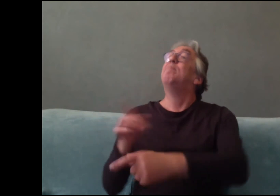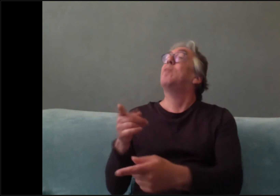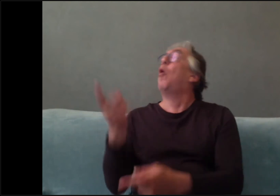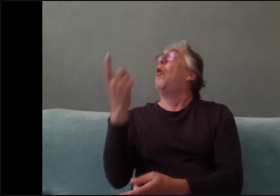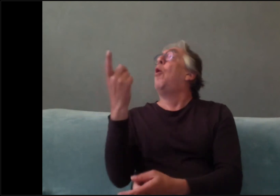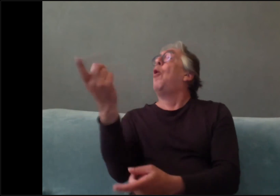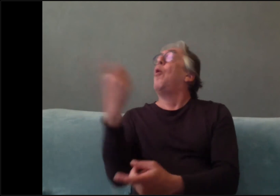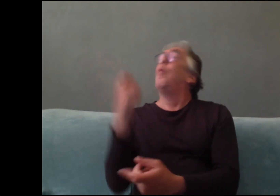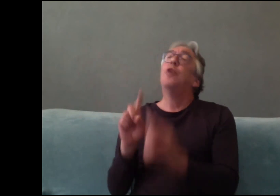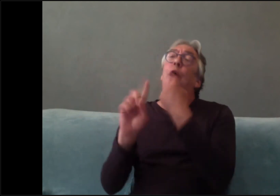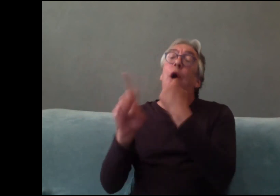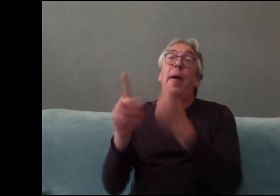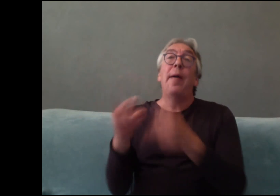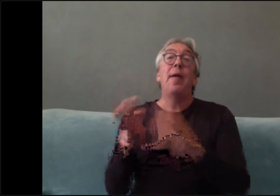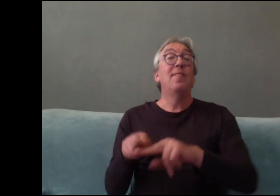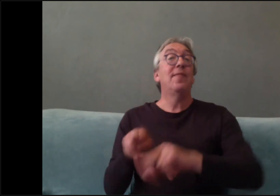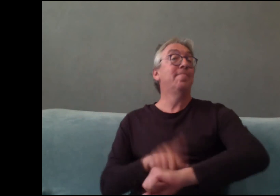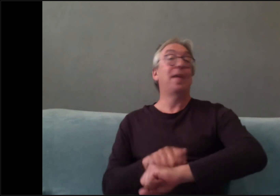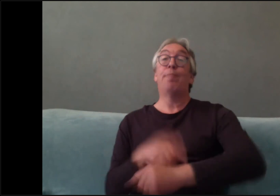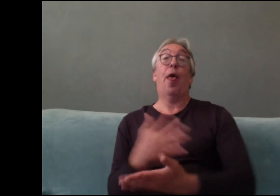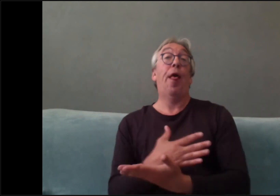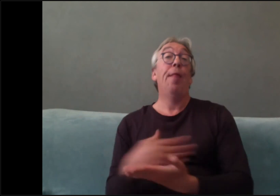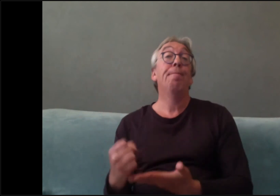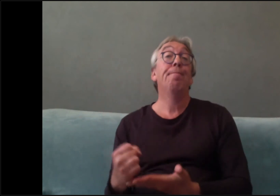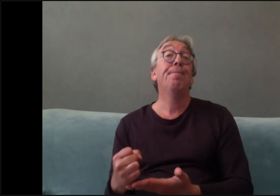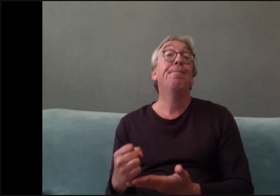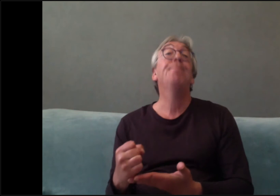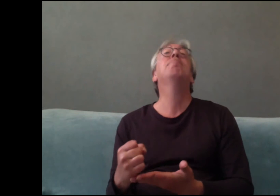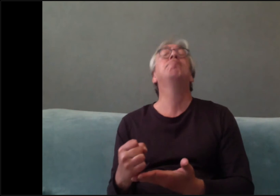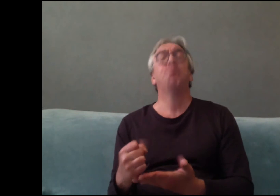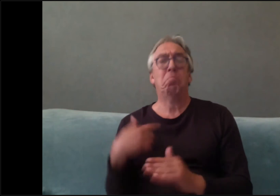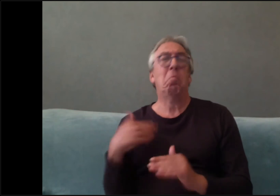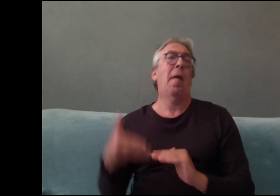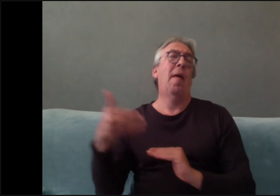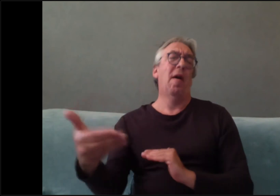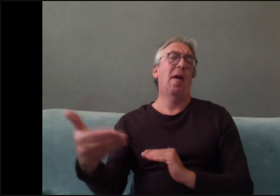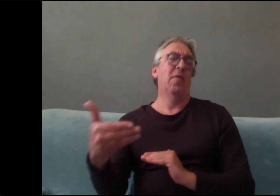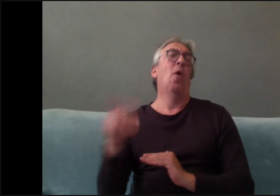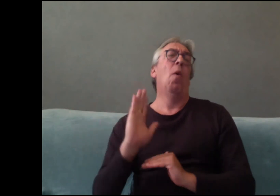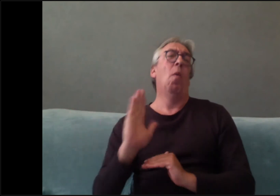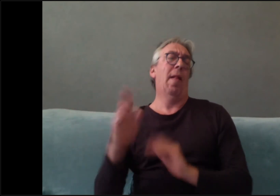on. Please indicate if you submit a question to which speaker you would like to ask your question.